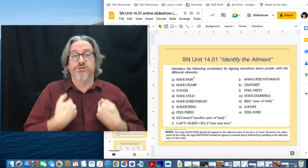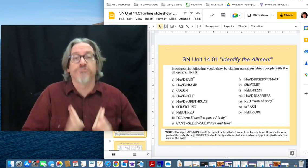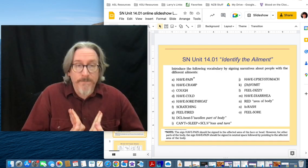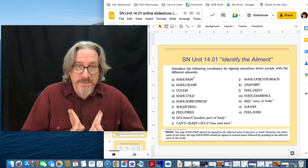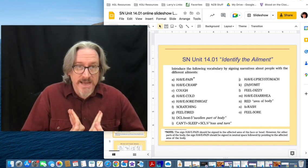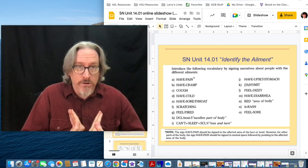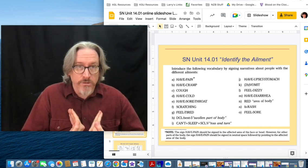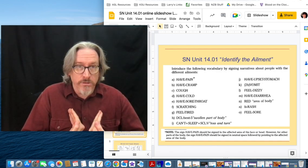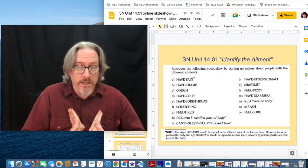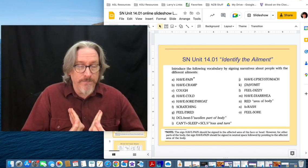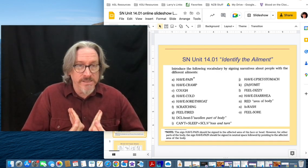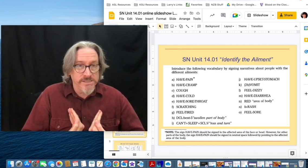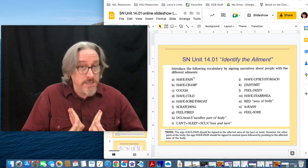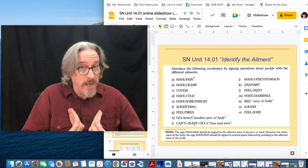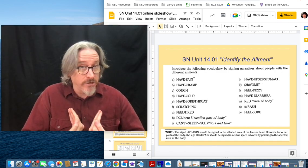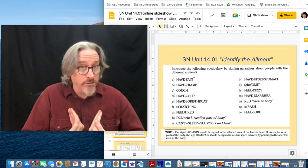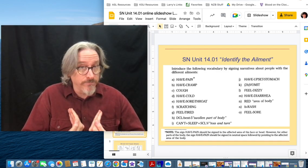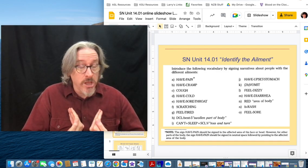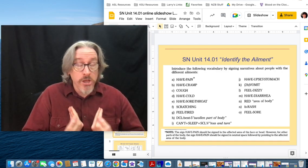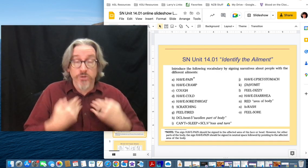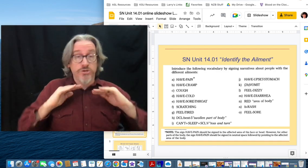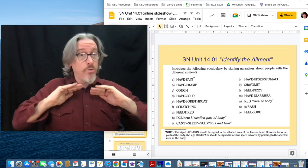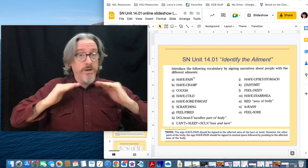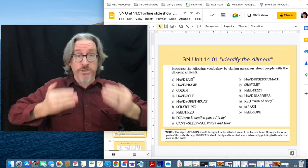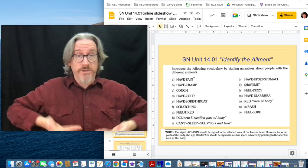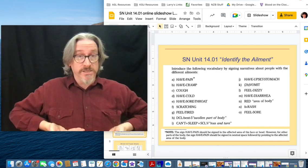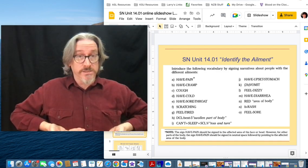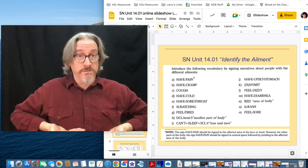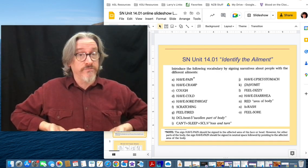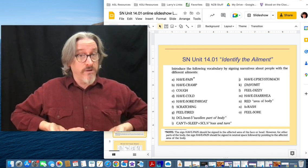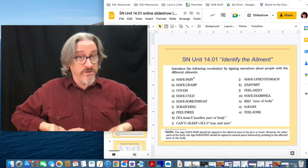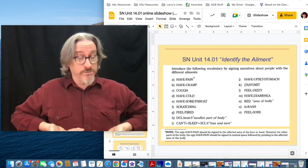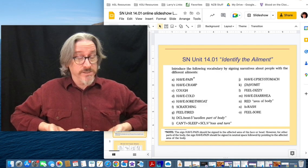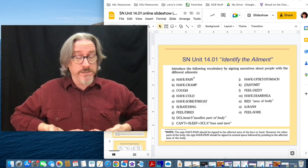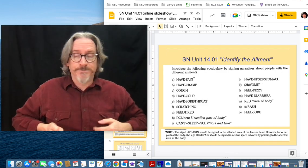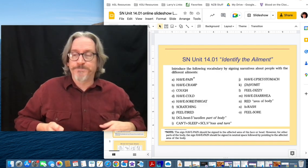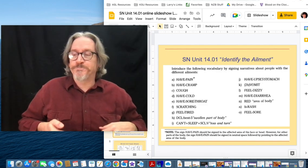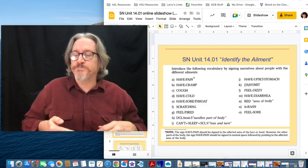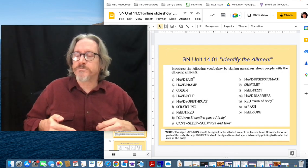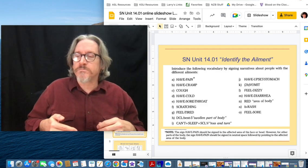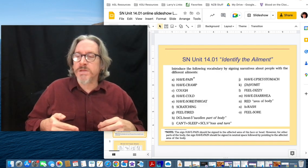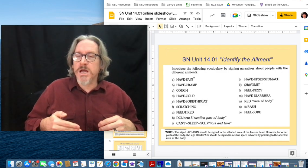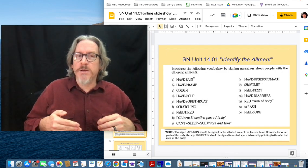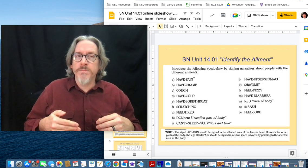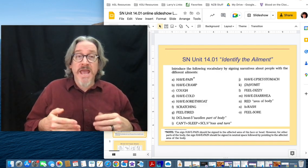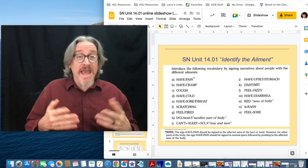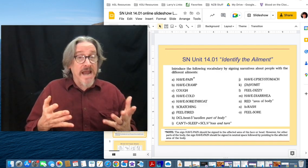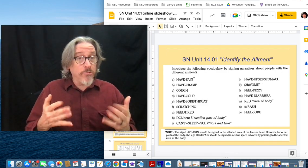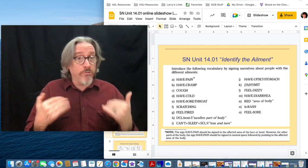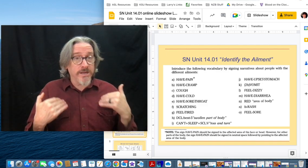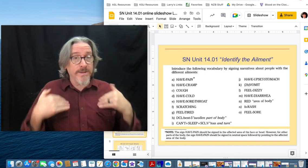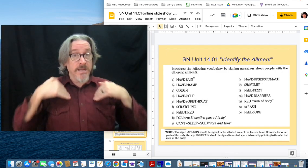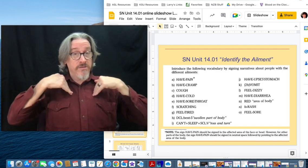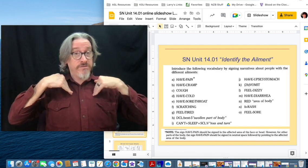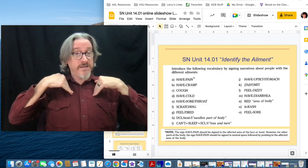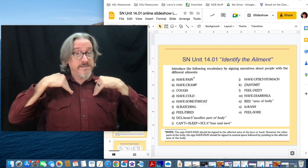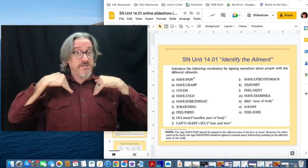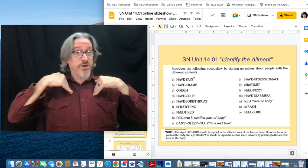and drop it down, it means tired. You don't want to do this for obvious reasons. And I will